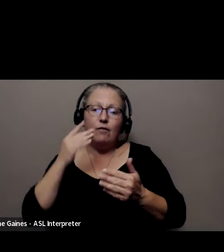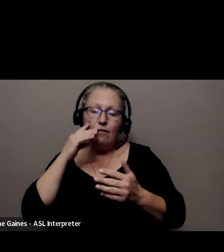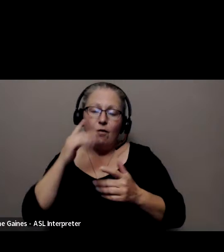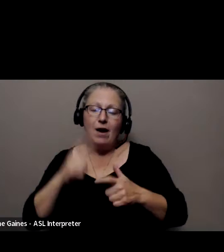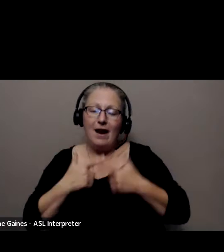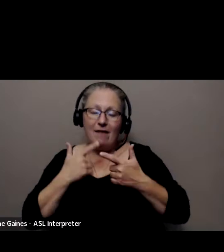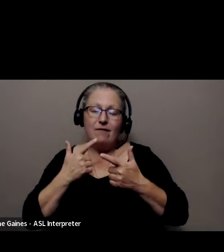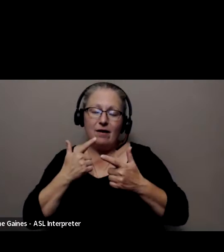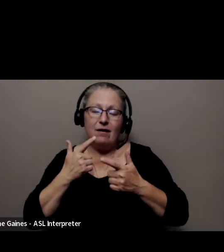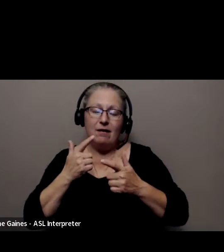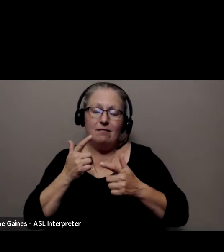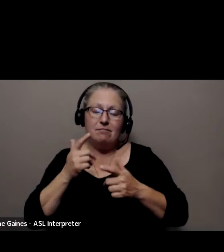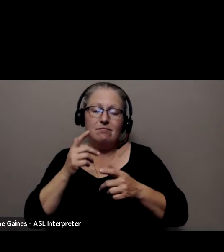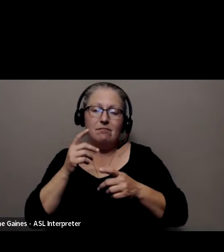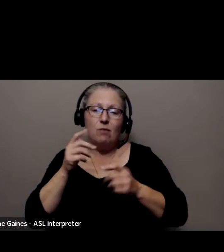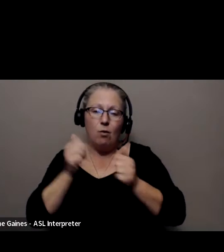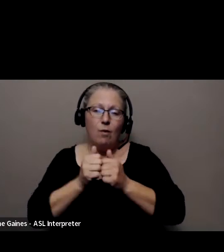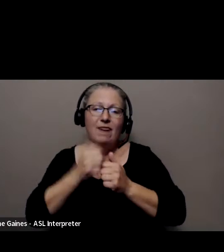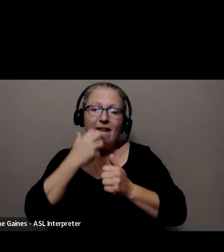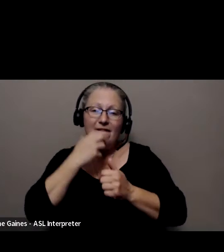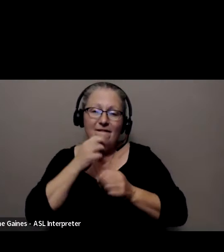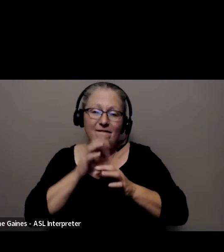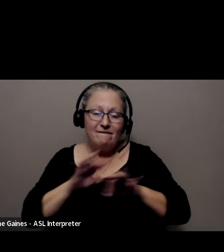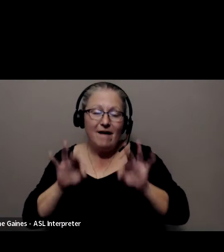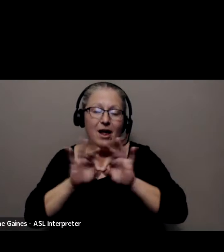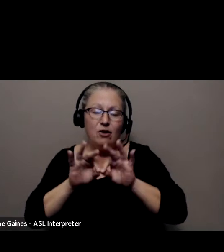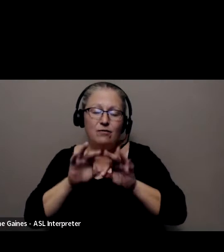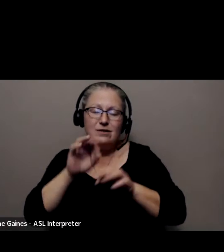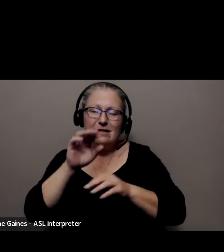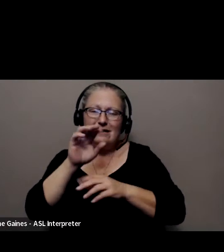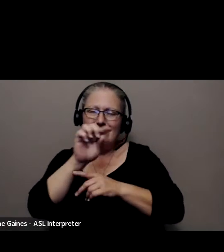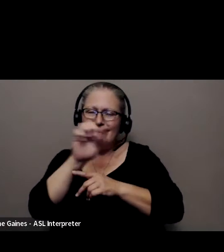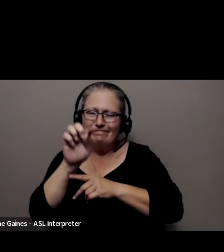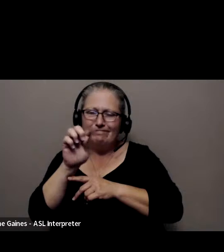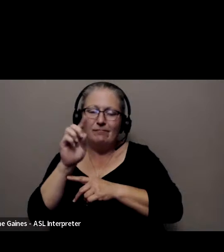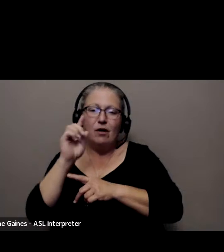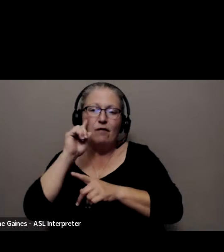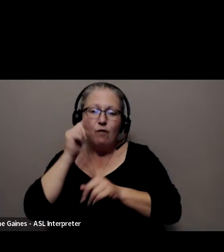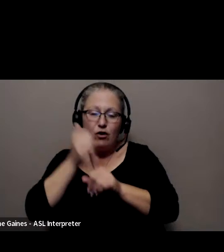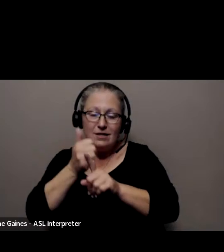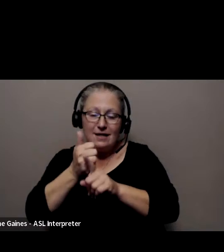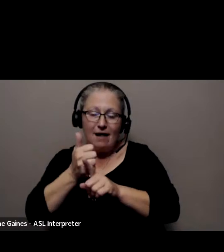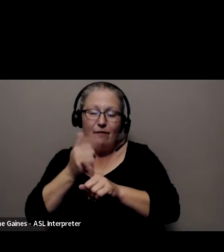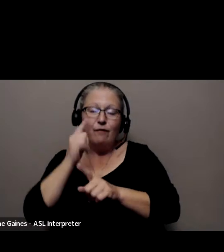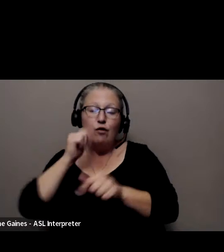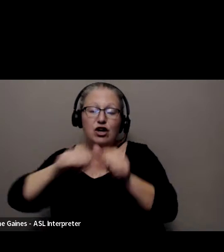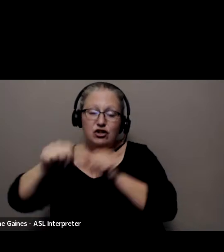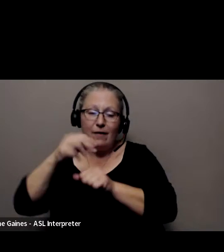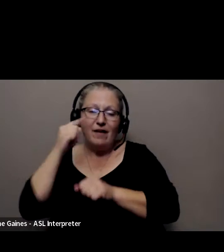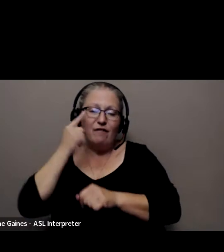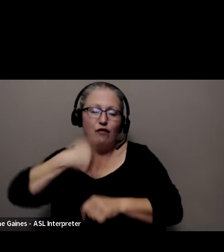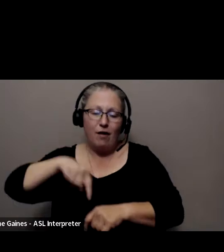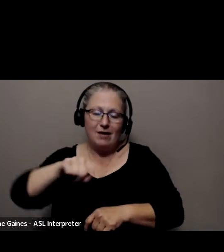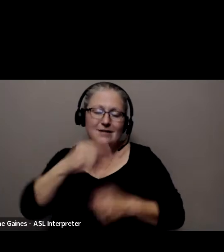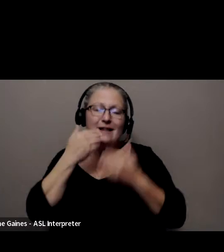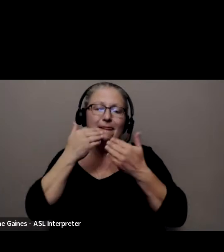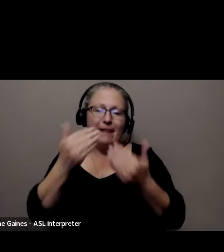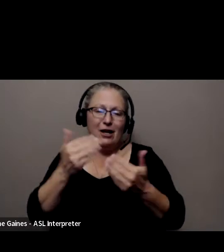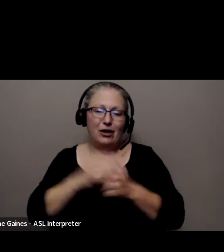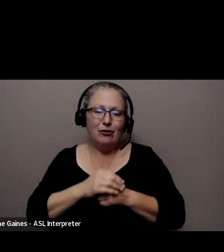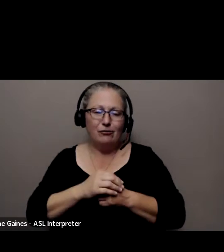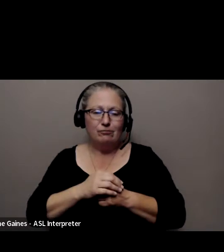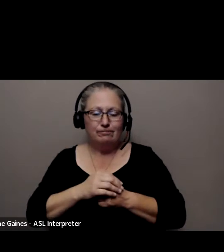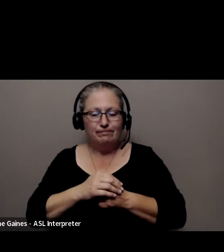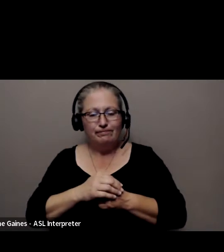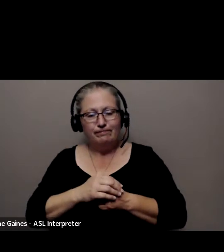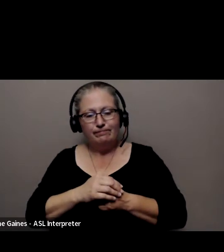of In Lakesh. Thank you for showing up for yourselves, for each other, and for us. Thank you. Yeah.